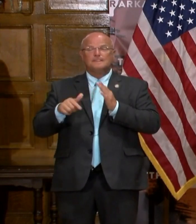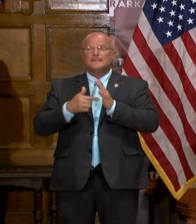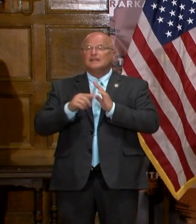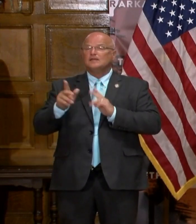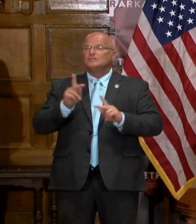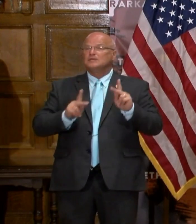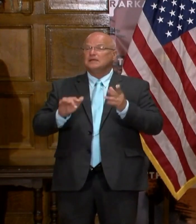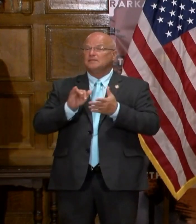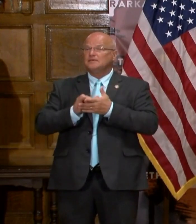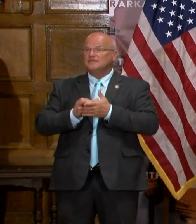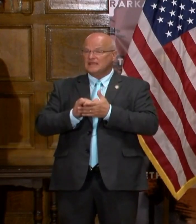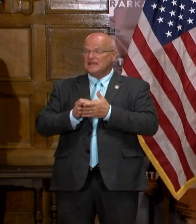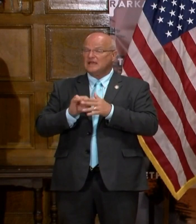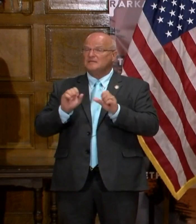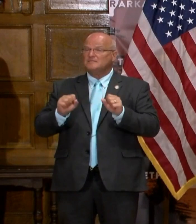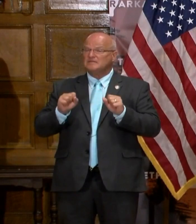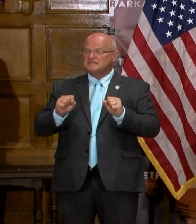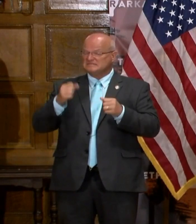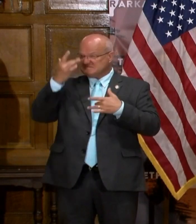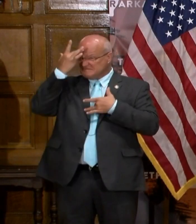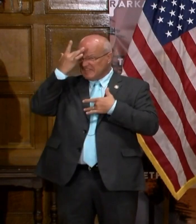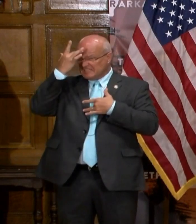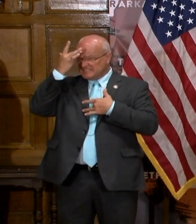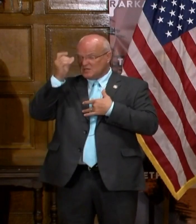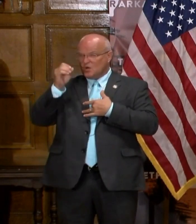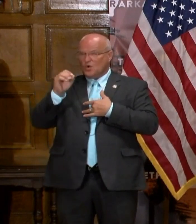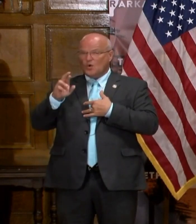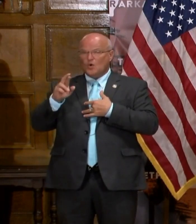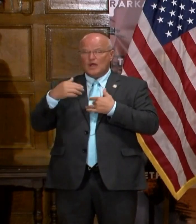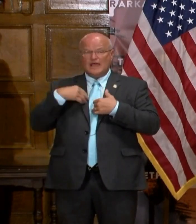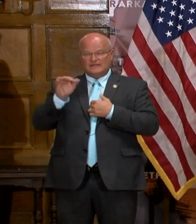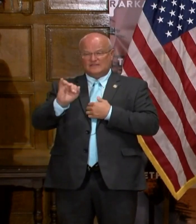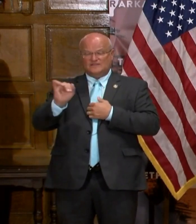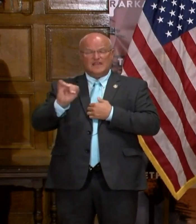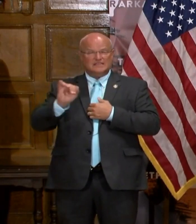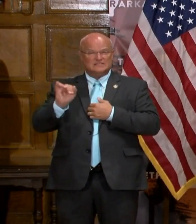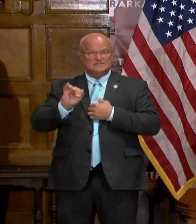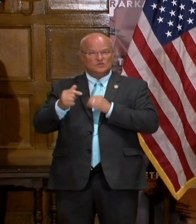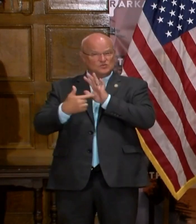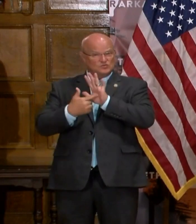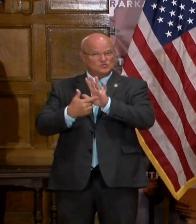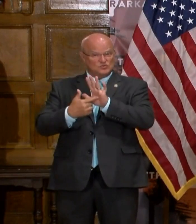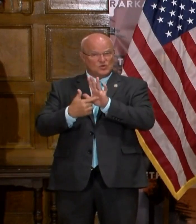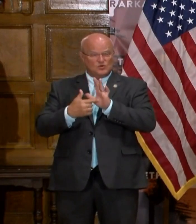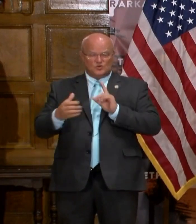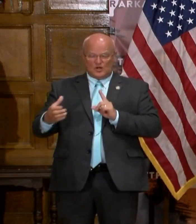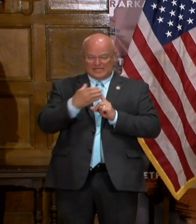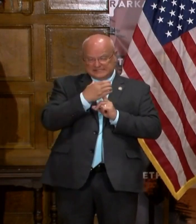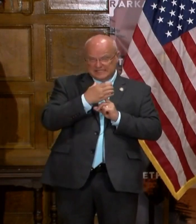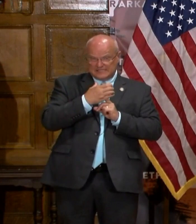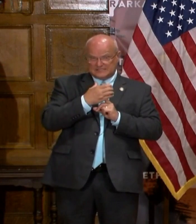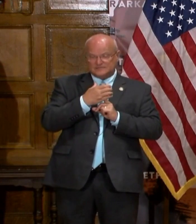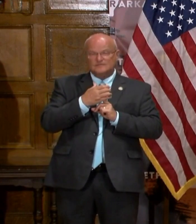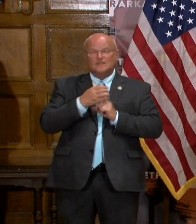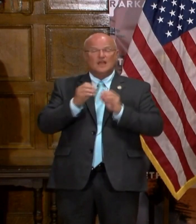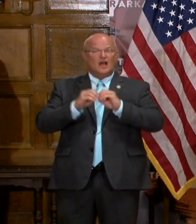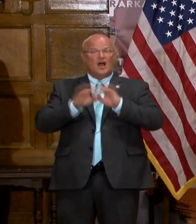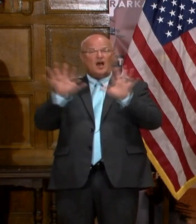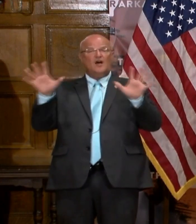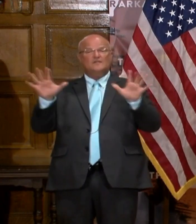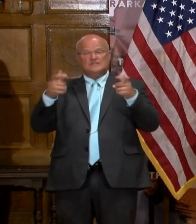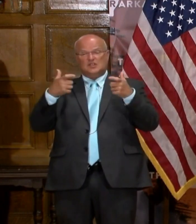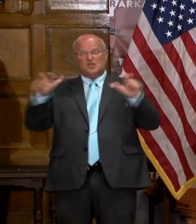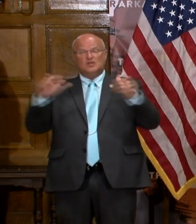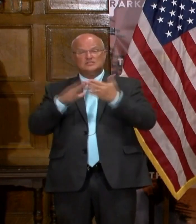are people that are potentially infectious or on symptomatic isolation. Obviously, the